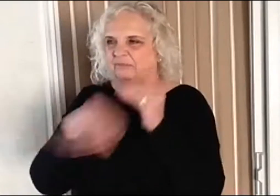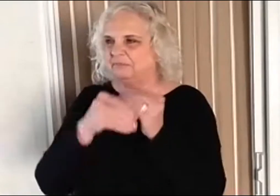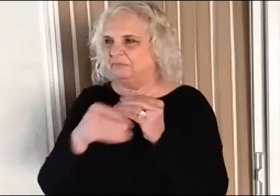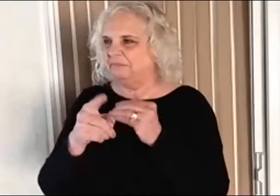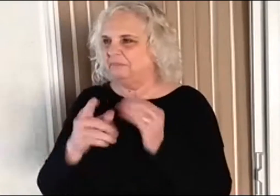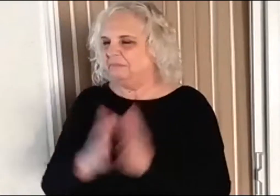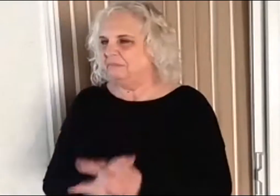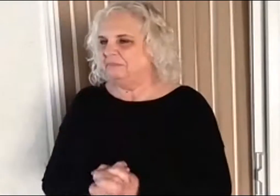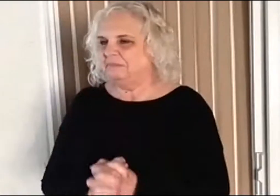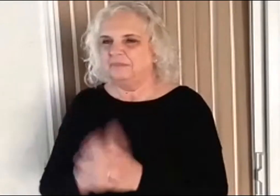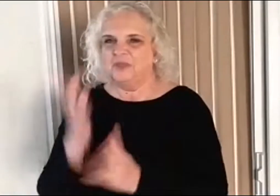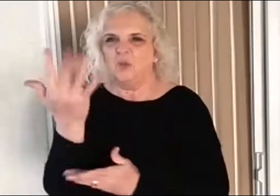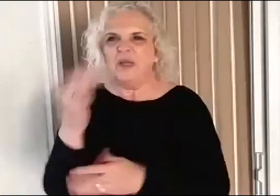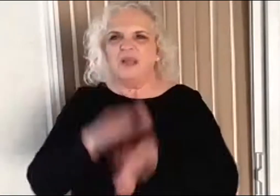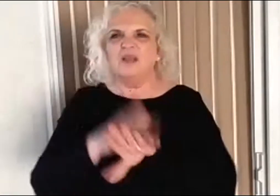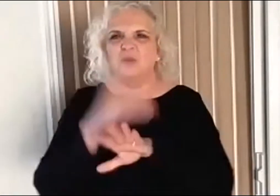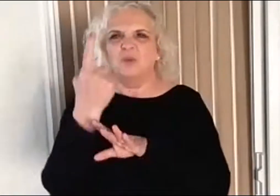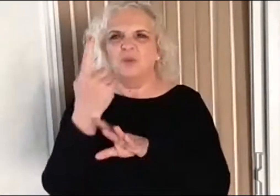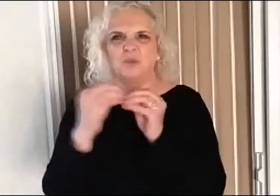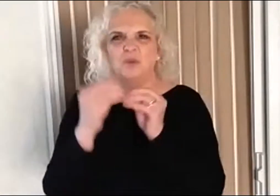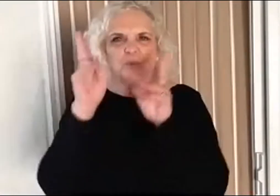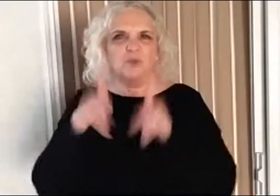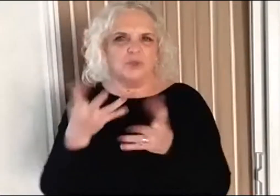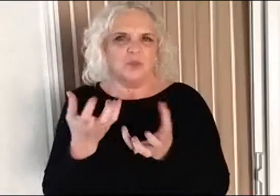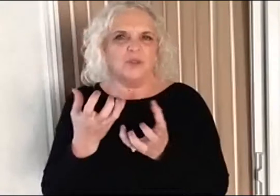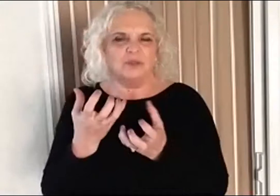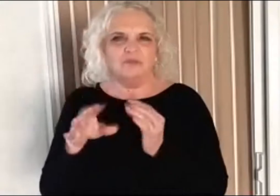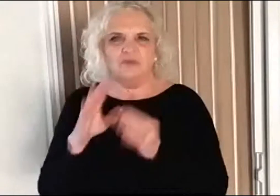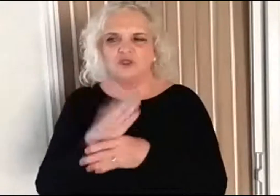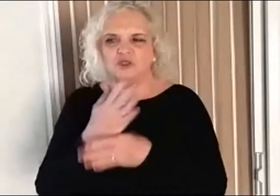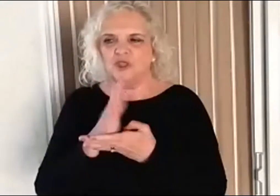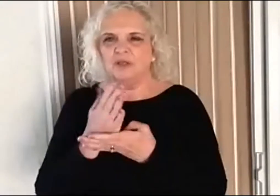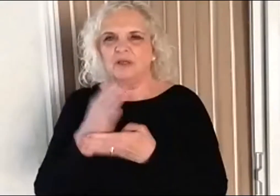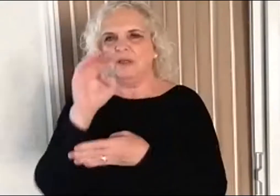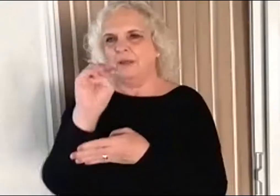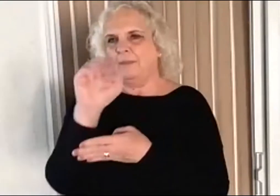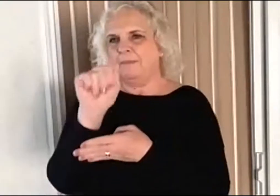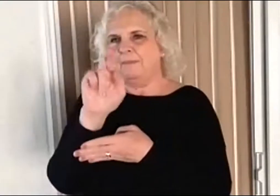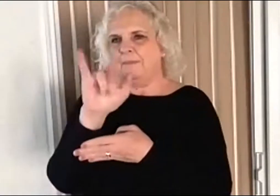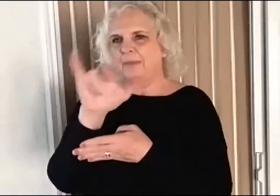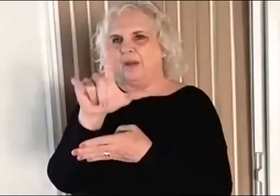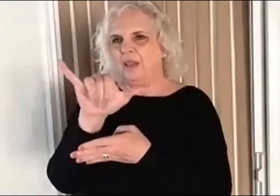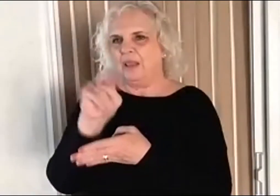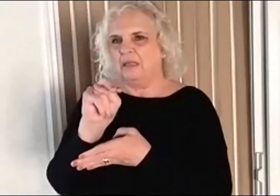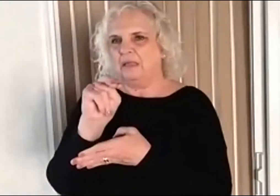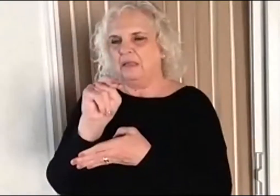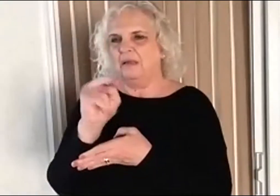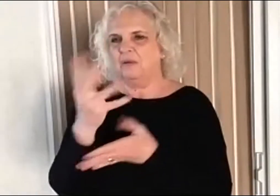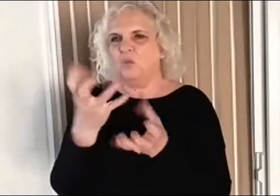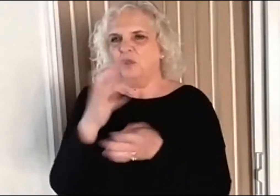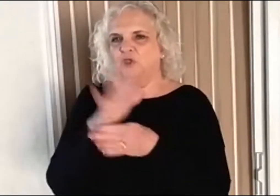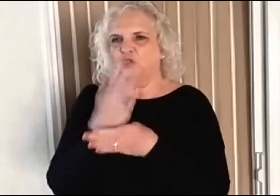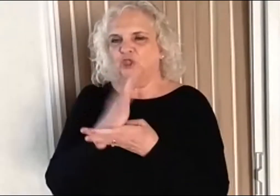So we're waiting. I would give her a second. It's Marilyn who wants to share something. Okay.